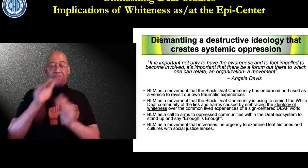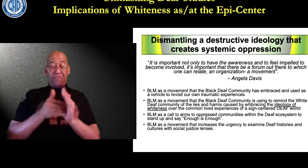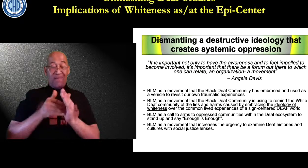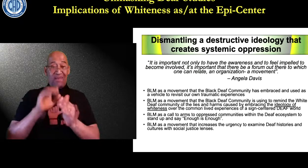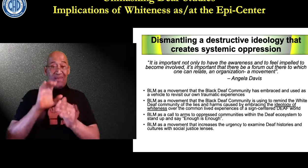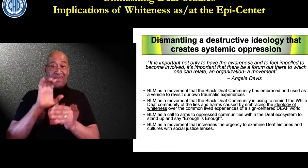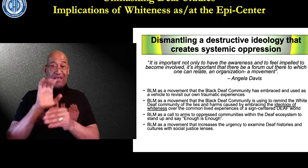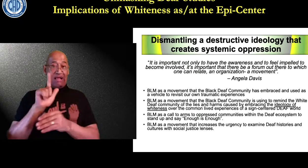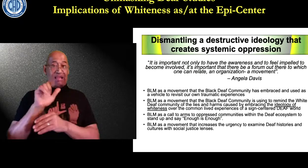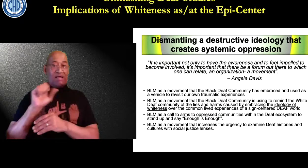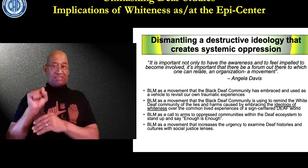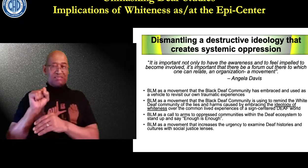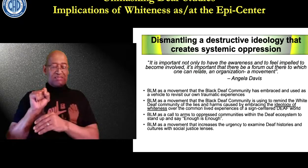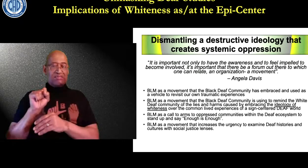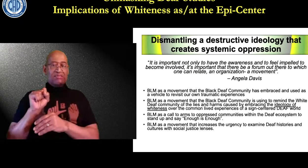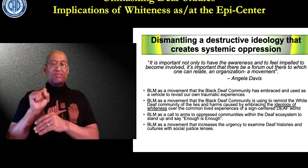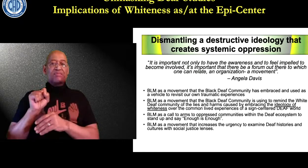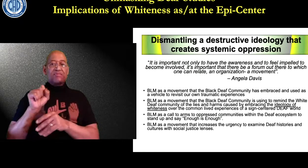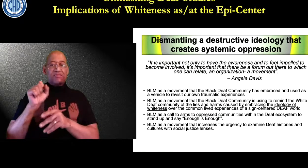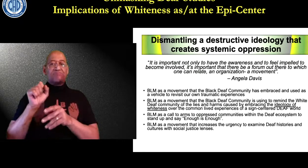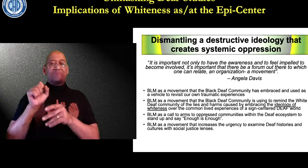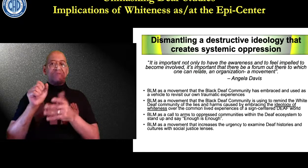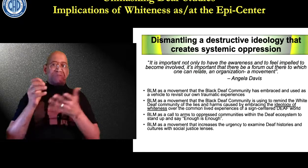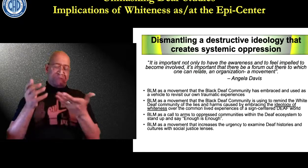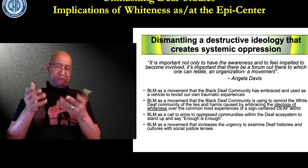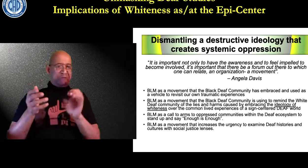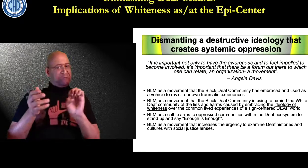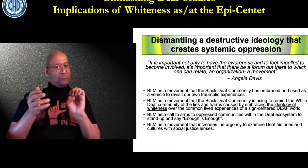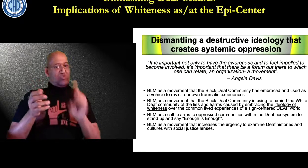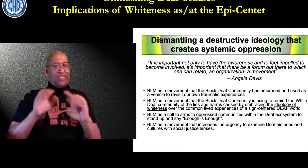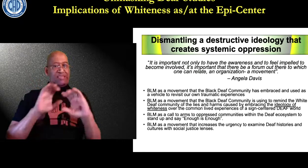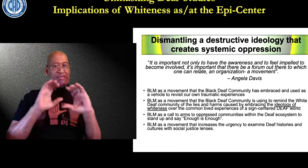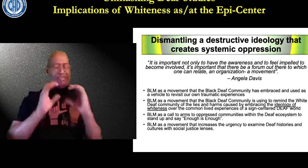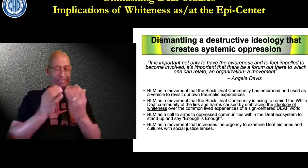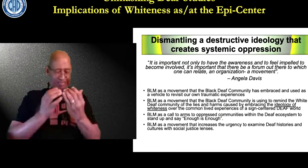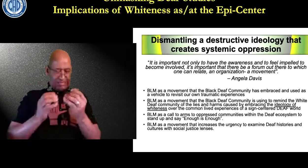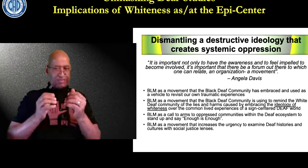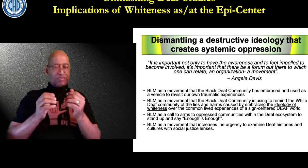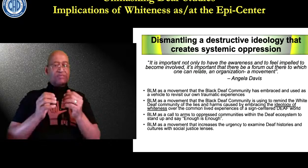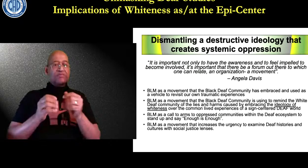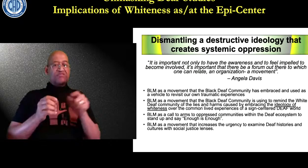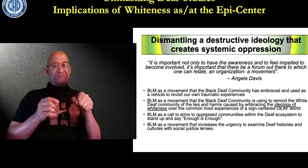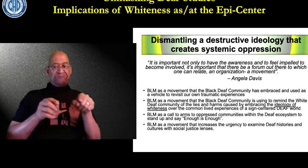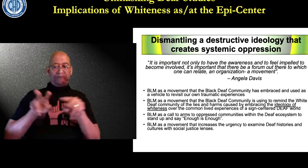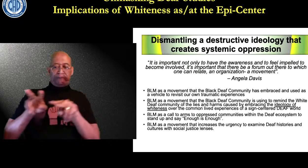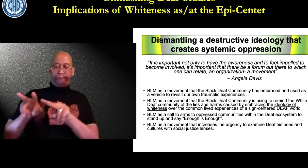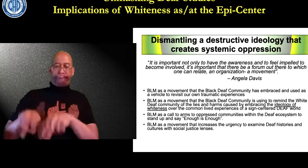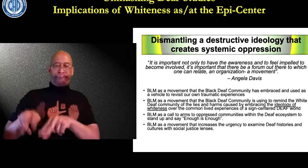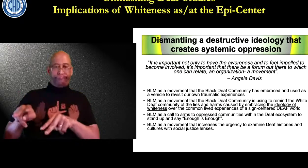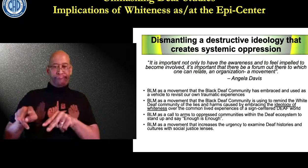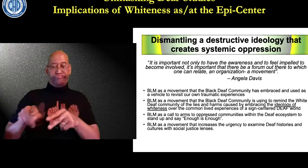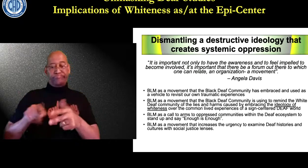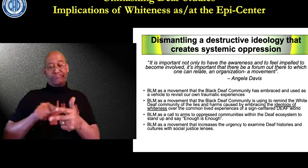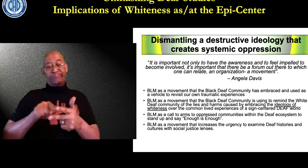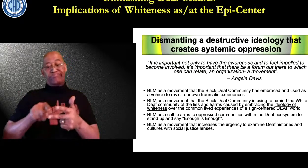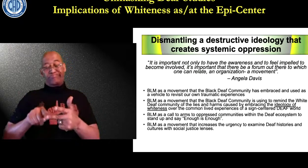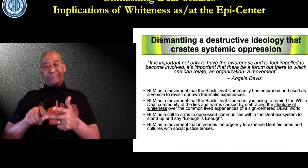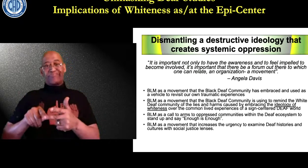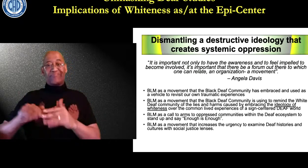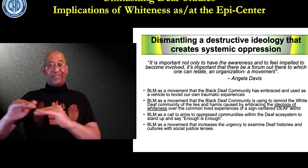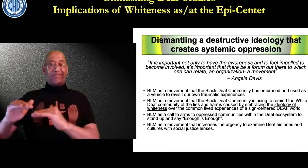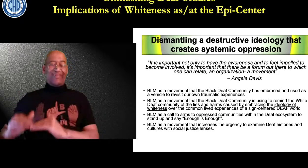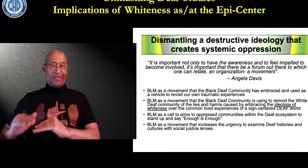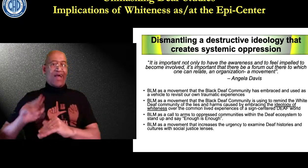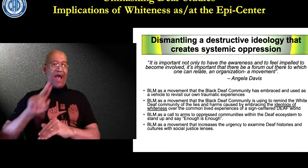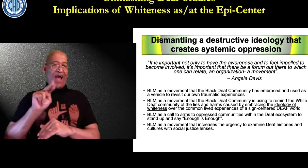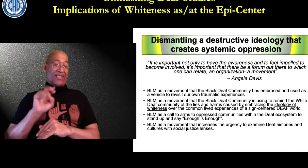each of these steps. So from the second step, You have the middle class, which is